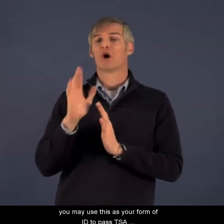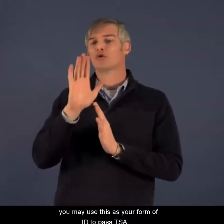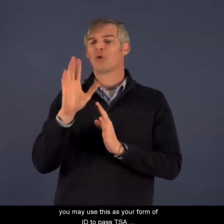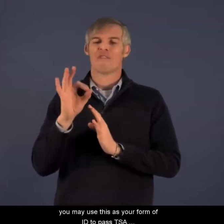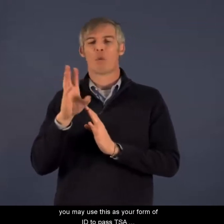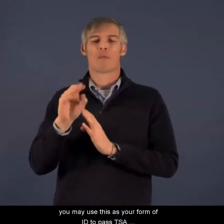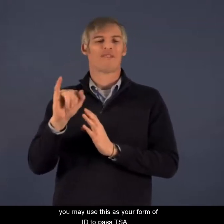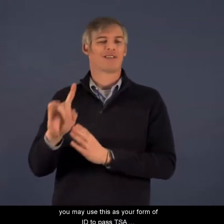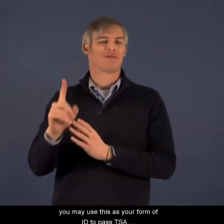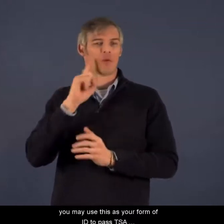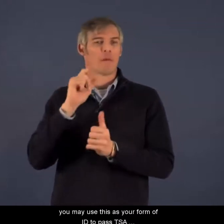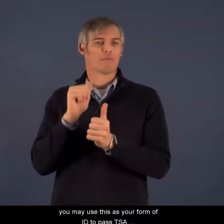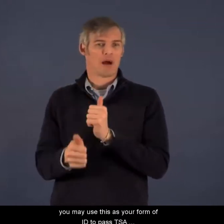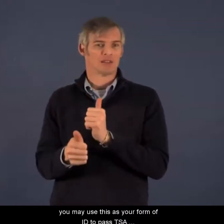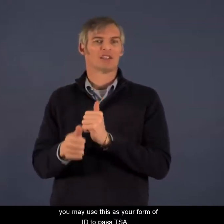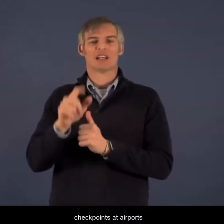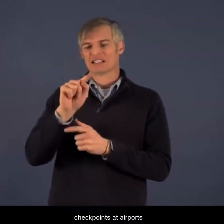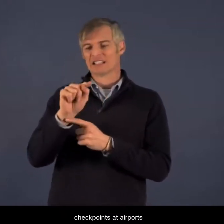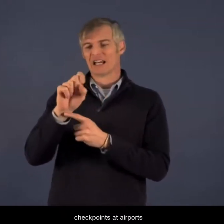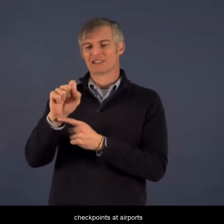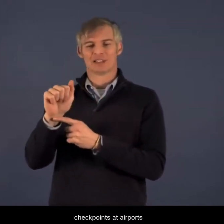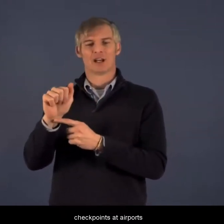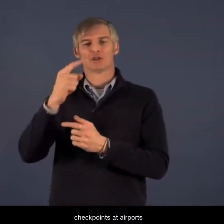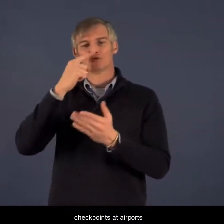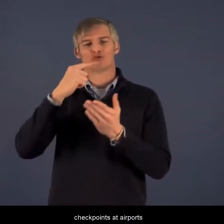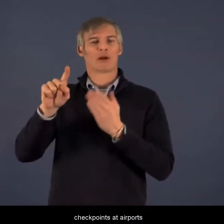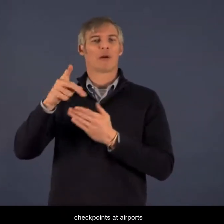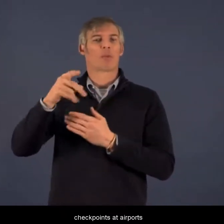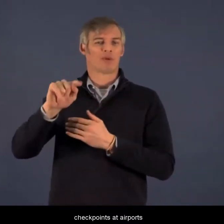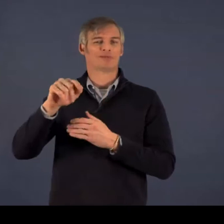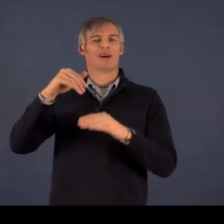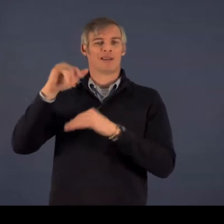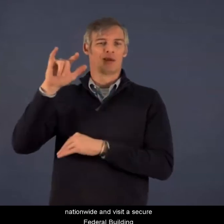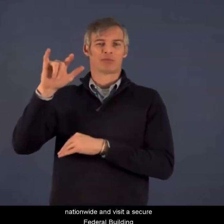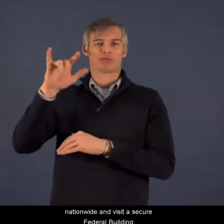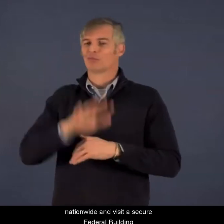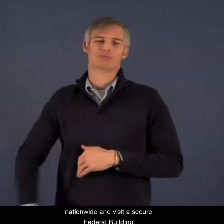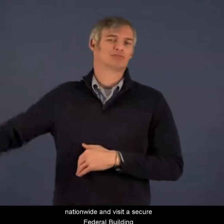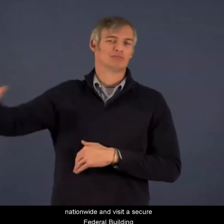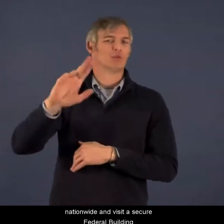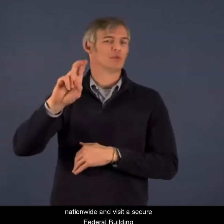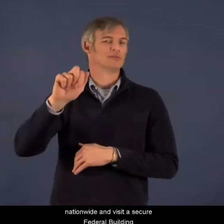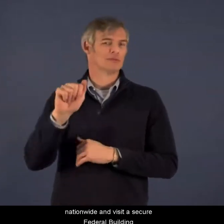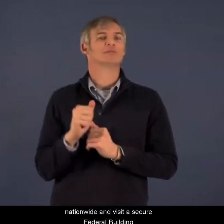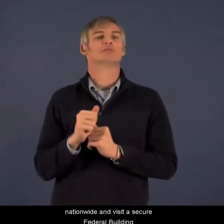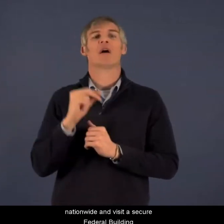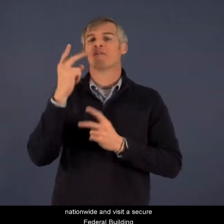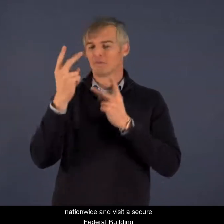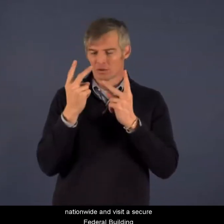your form of ID to pass TSA checkpoints at airports nationwide and visit a